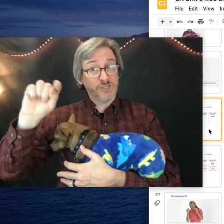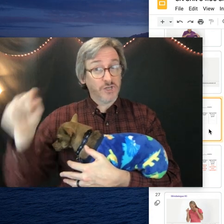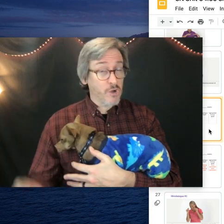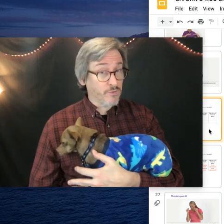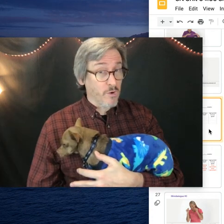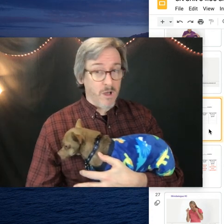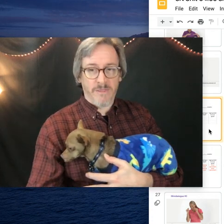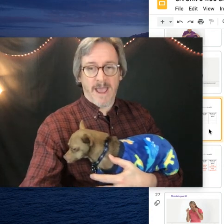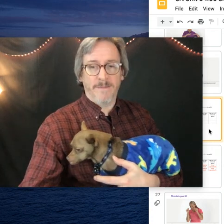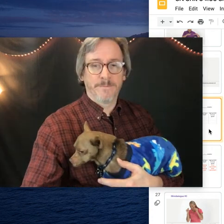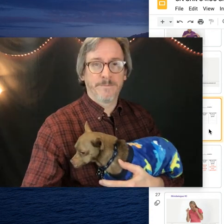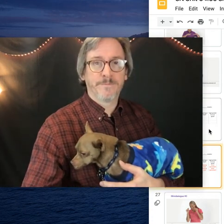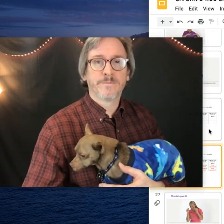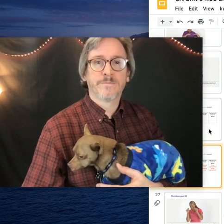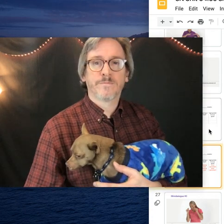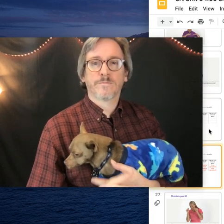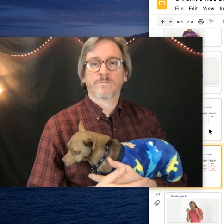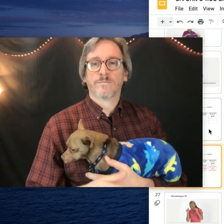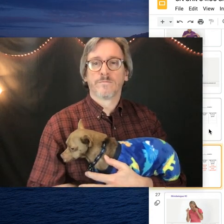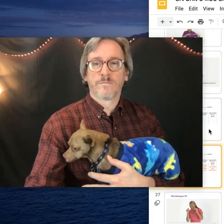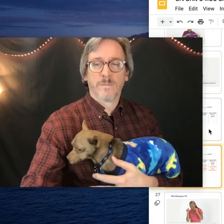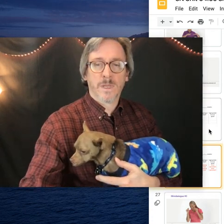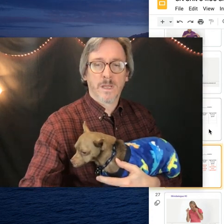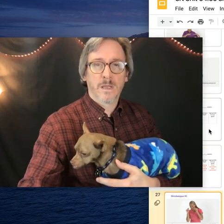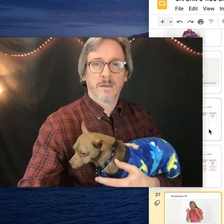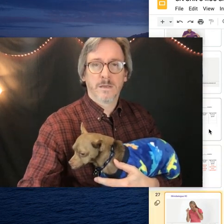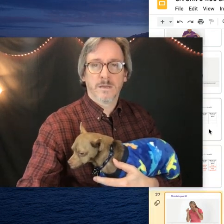so she's going to go through all that.